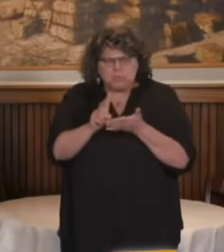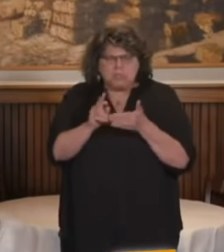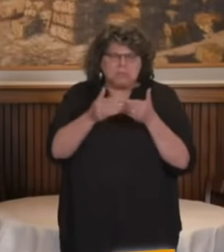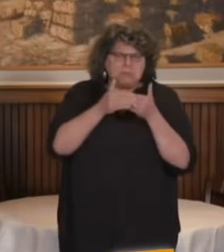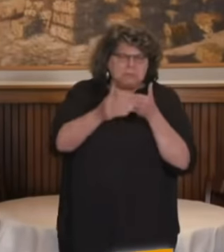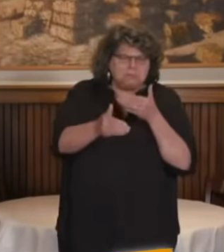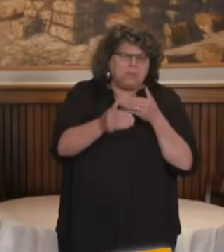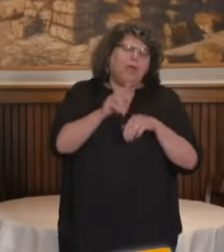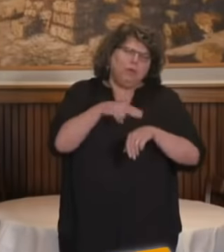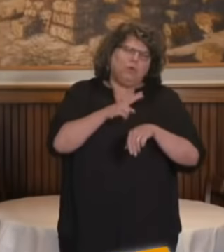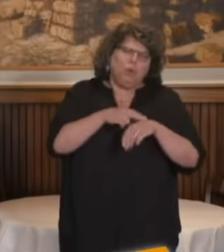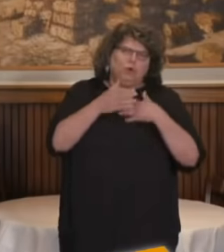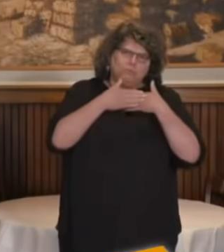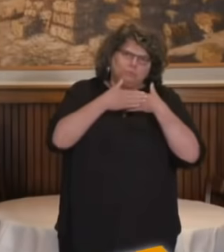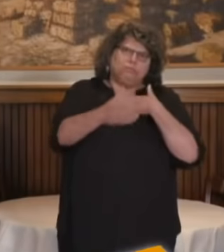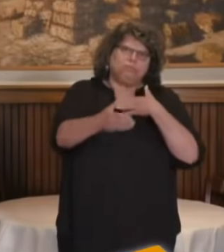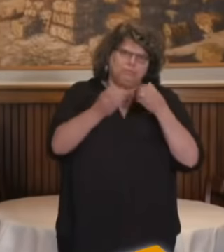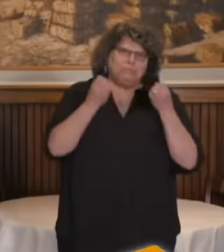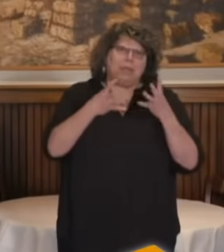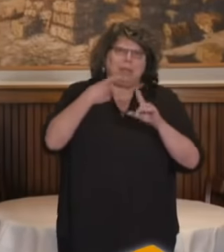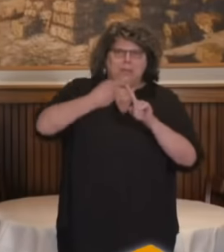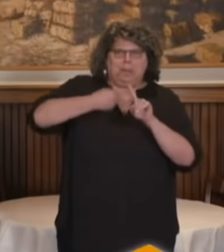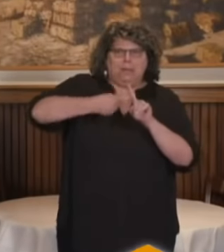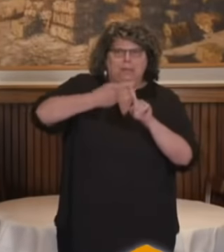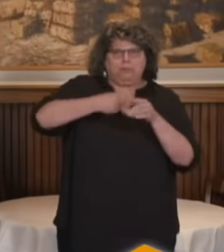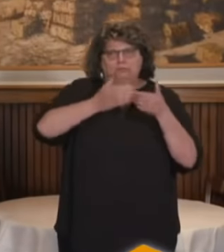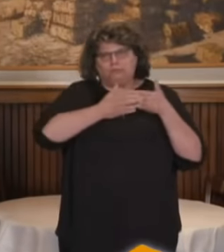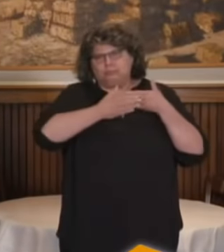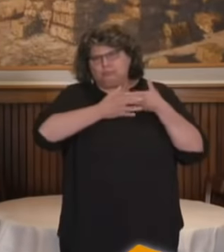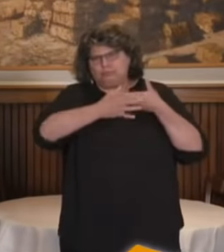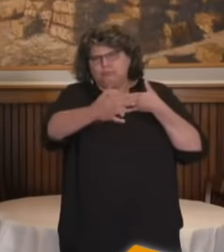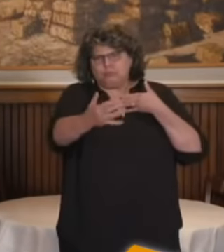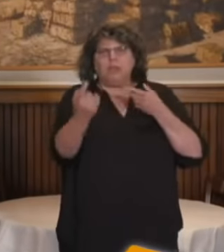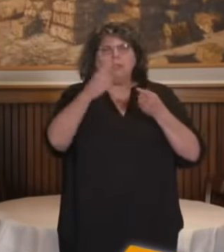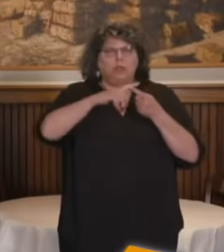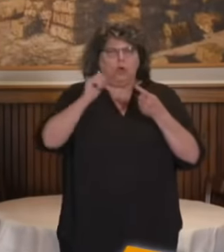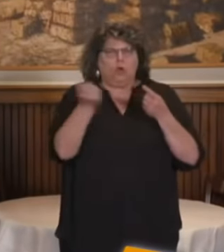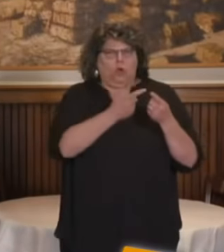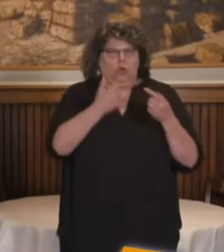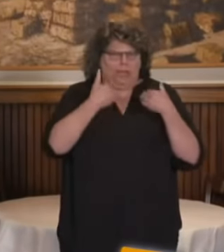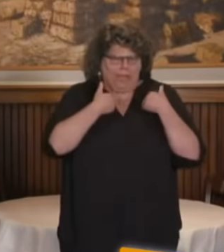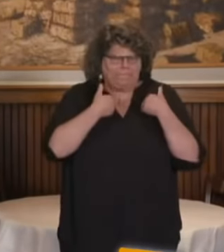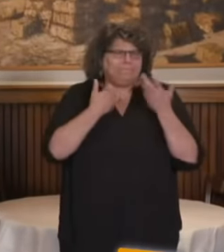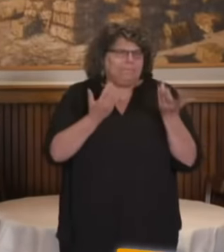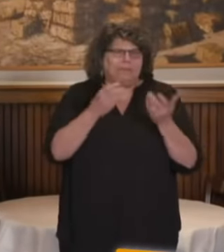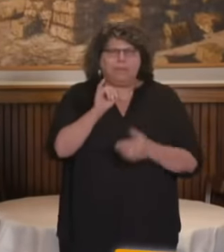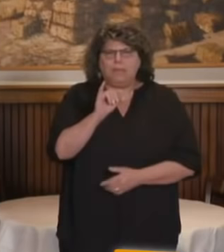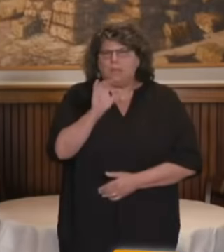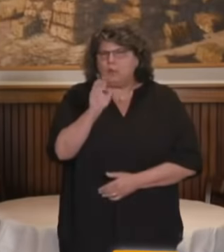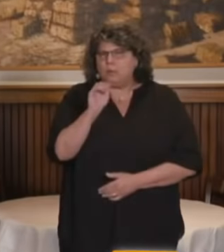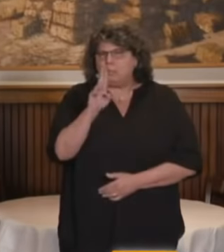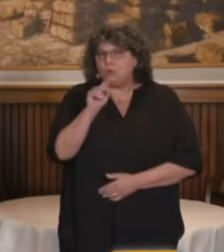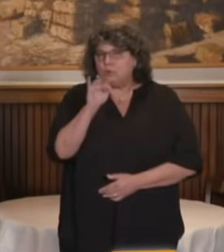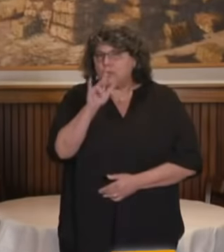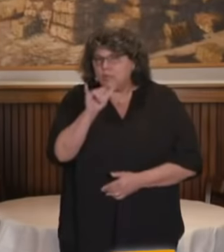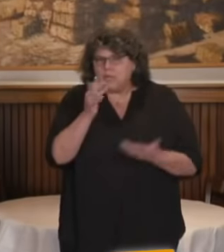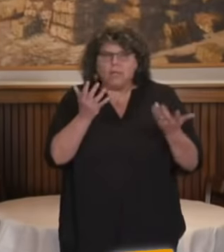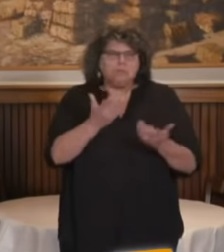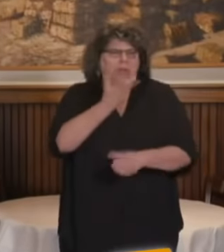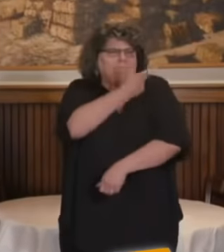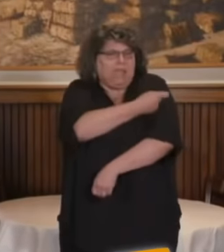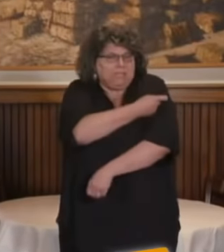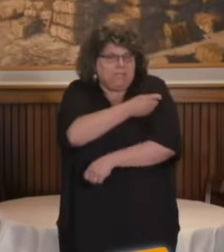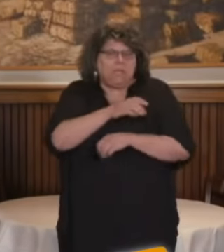course, over the course of many, many months ahead until we have immunity, until we have a vaccine. We have